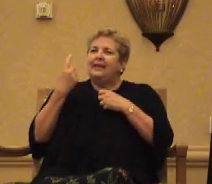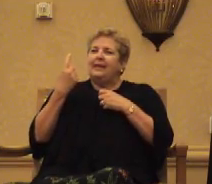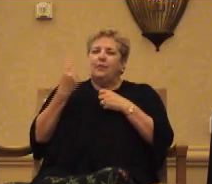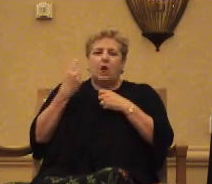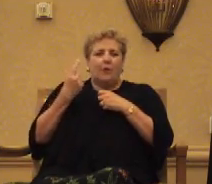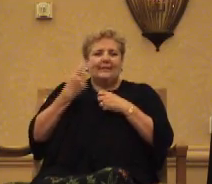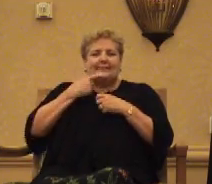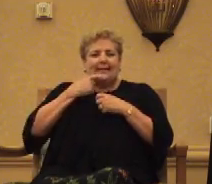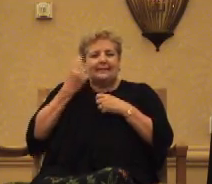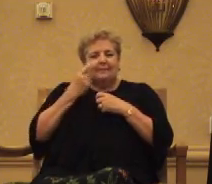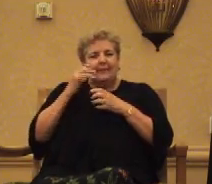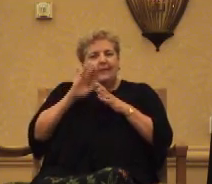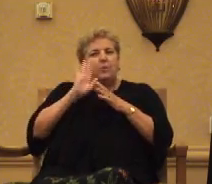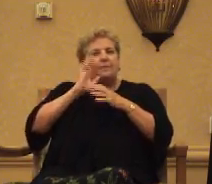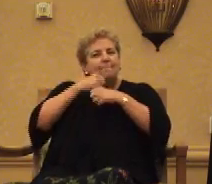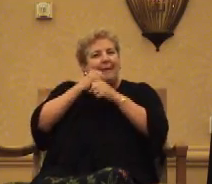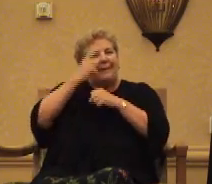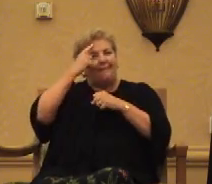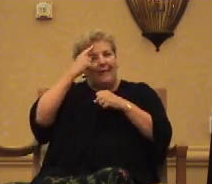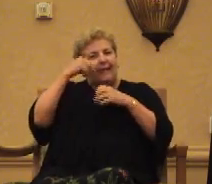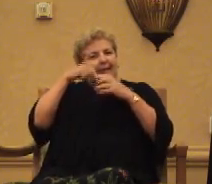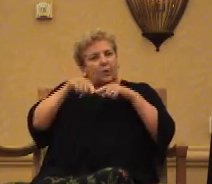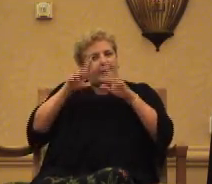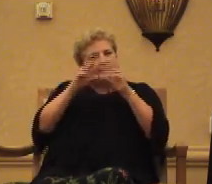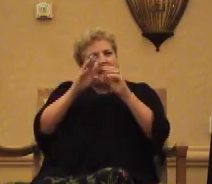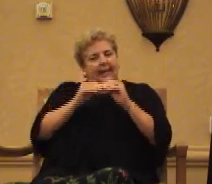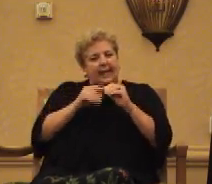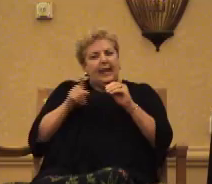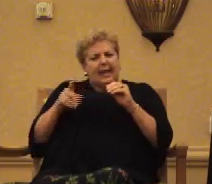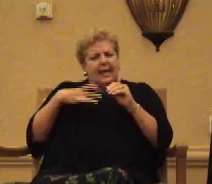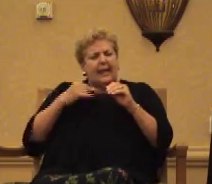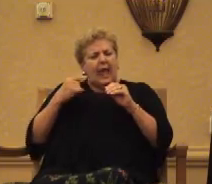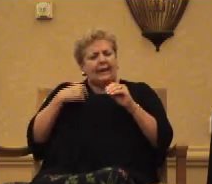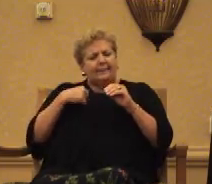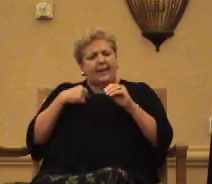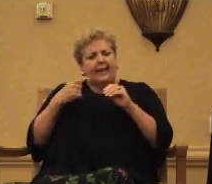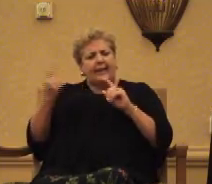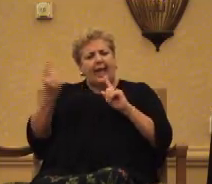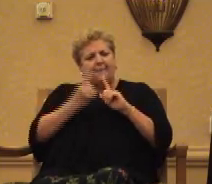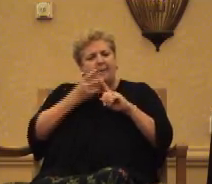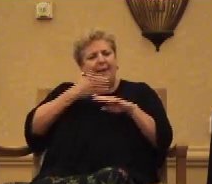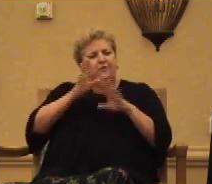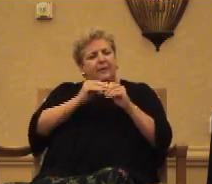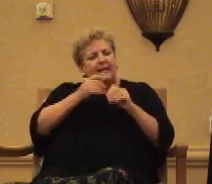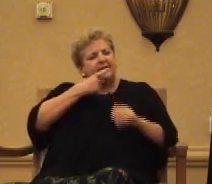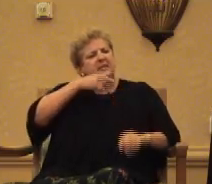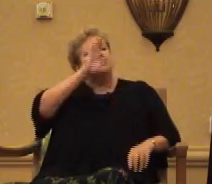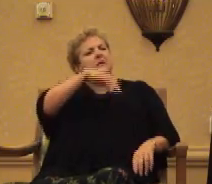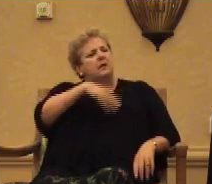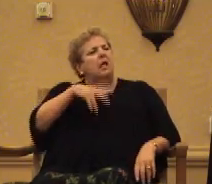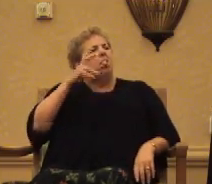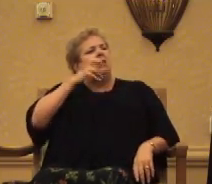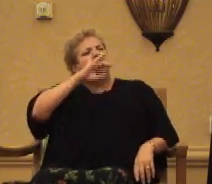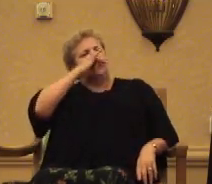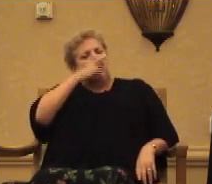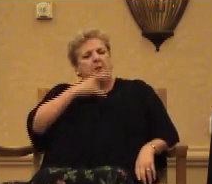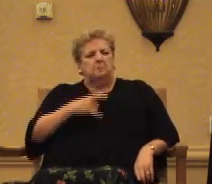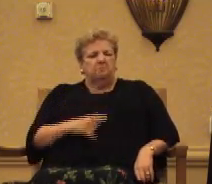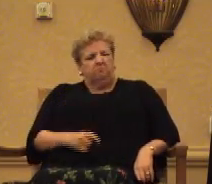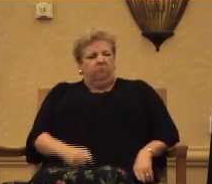make me think and look at stuff. And he liked me, and he came up to me after a meeting, and he said to me, he says, "Listen, kid," he is gruff old guy, "listen,